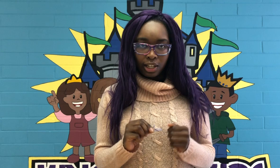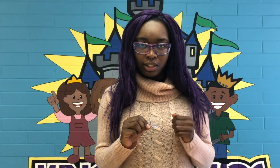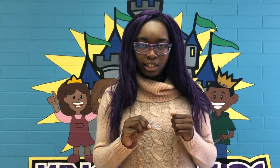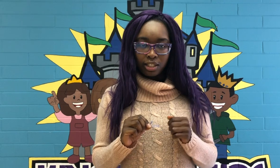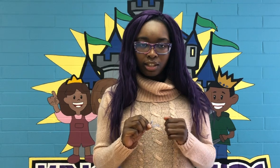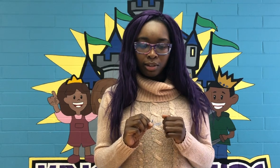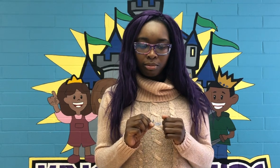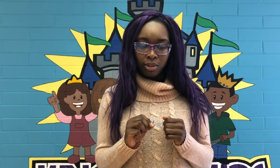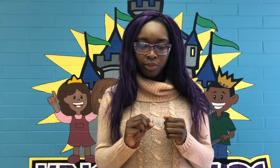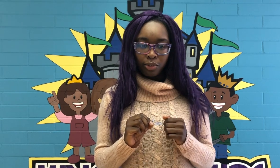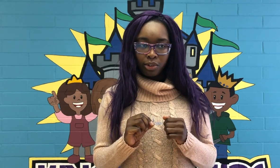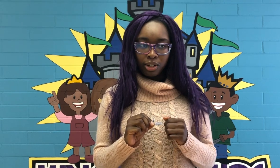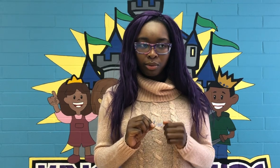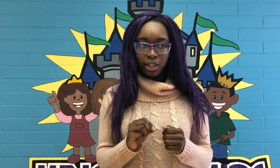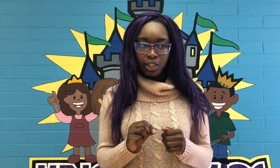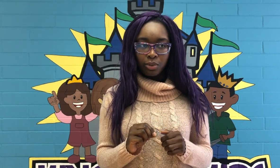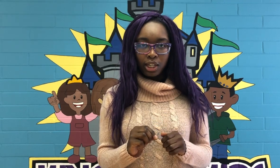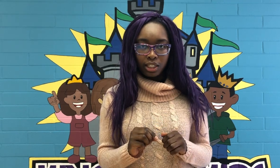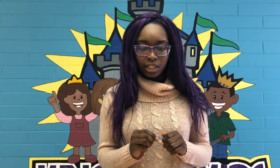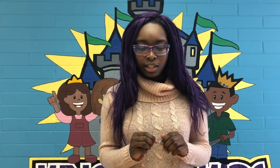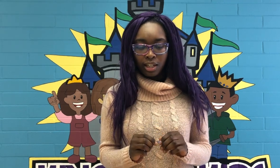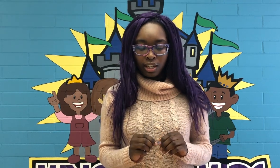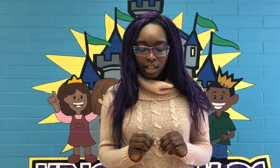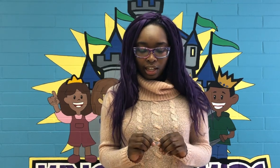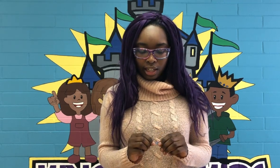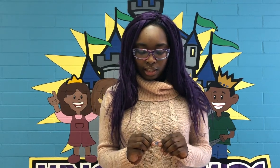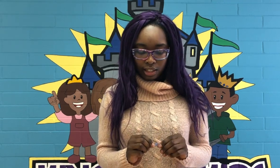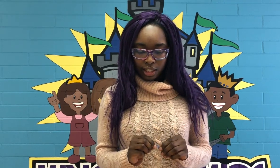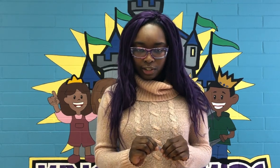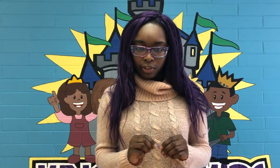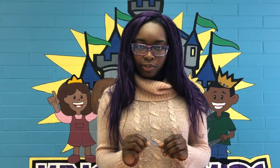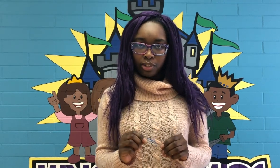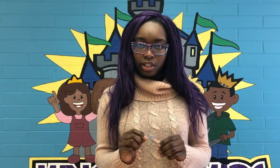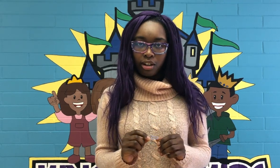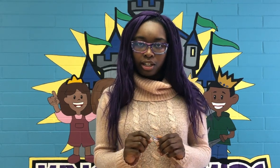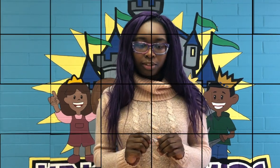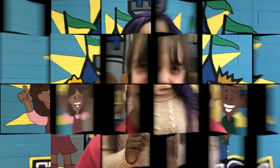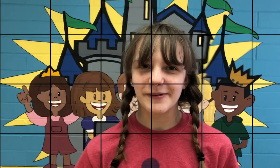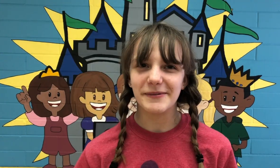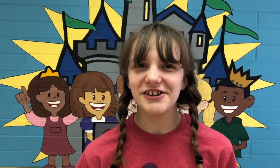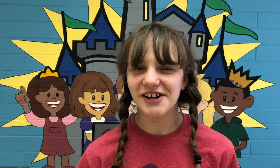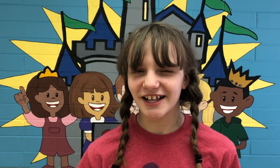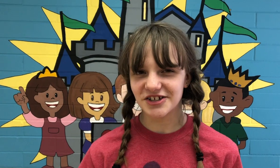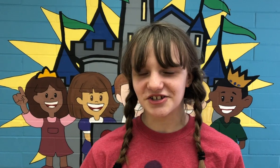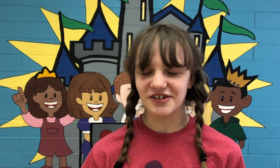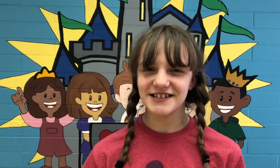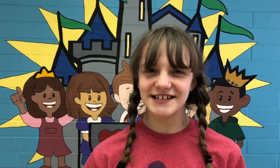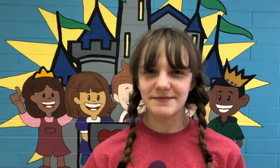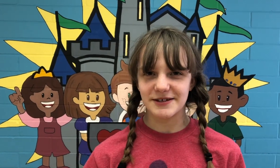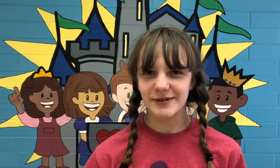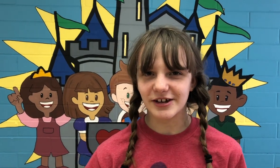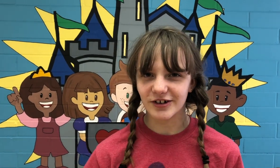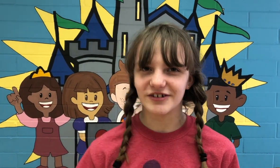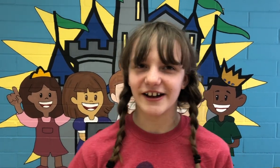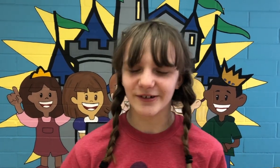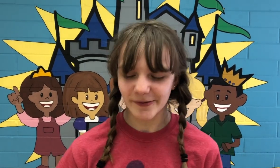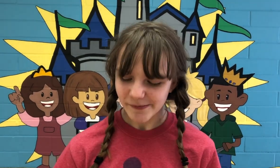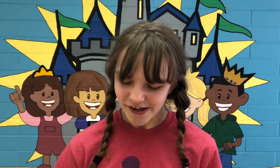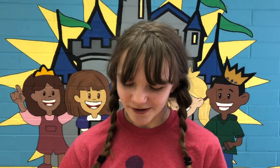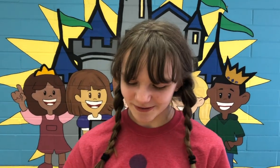they stood up for what is right and stayed faithful to God. What Mishael just showed us is something we can all try at home. You will